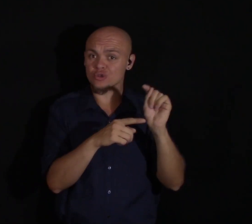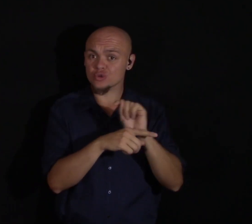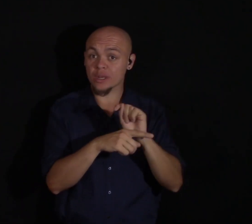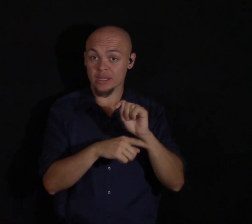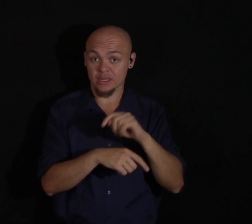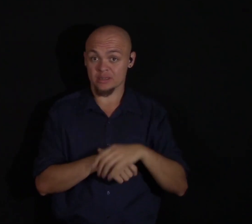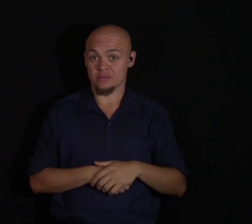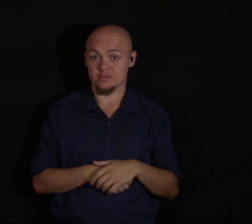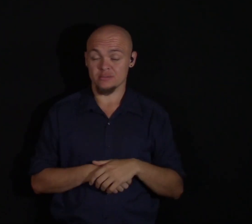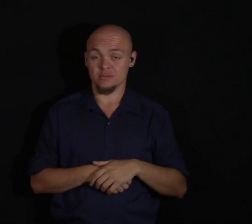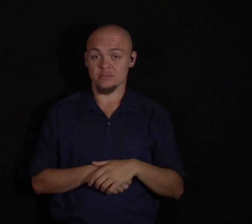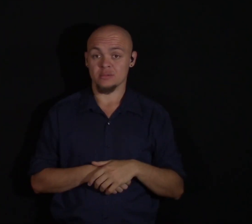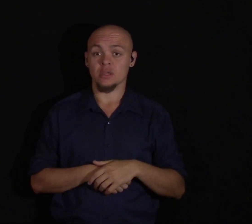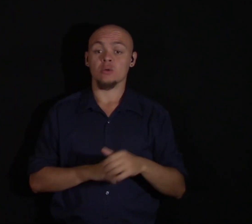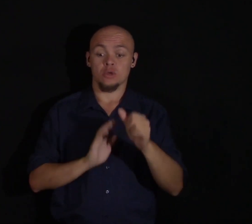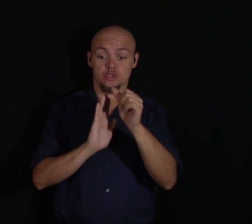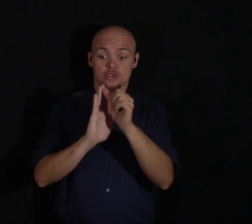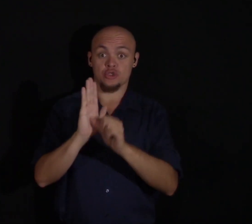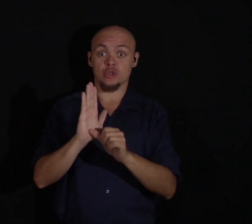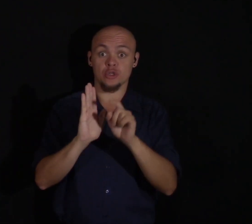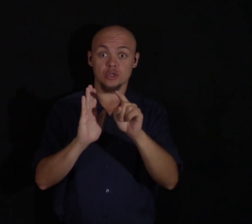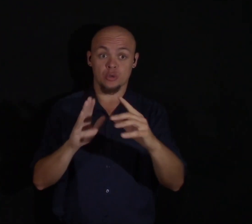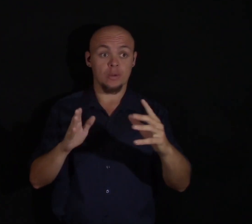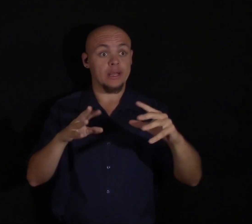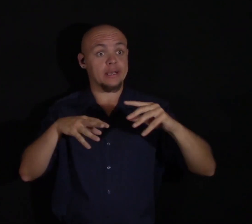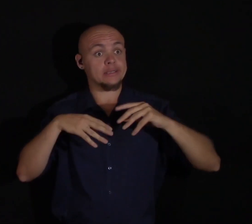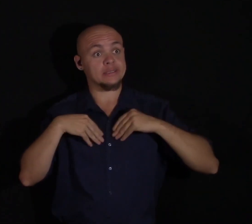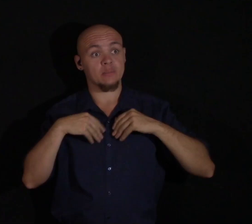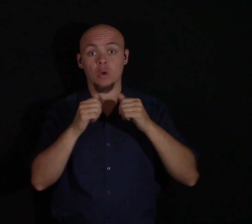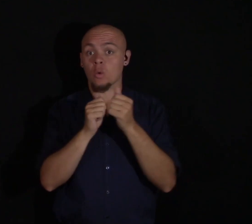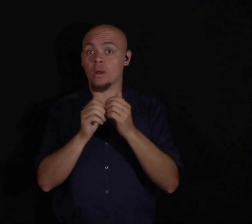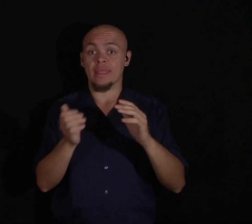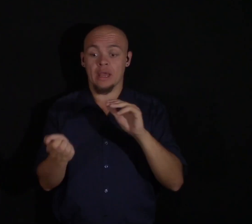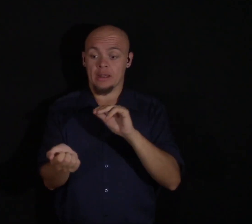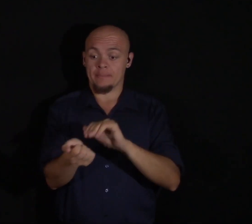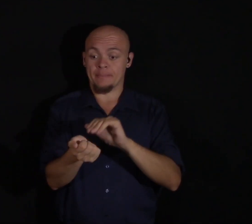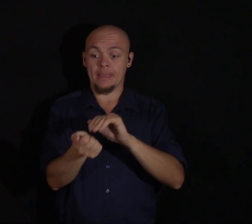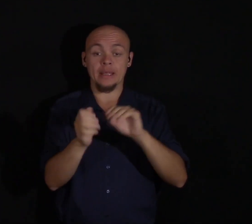Would you go under the knife with a surgeon who didn't have a medical degree?